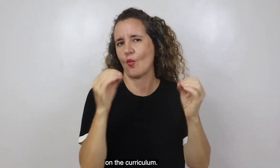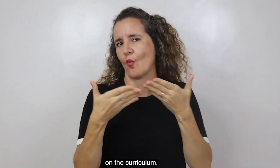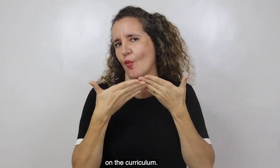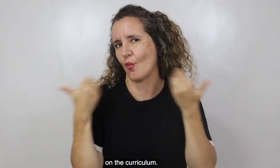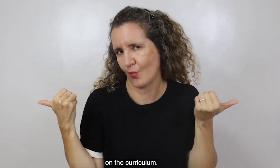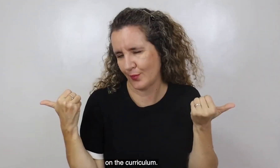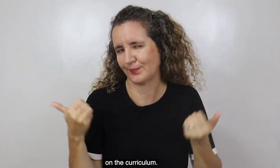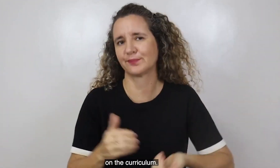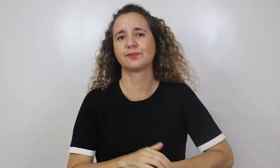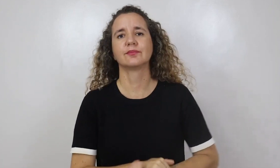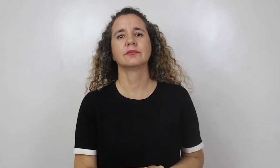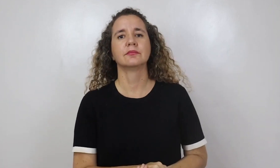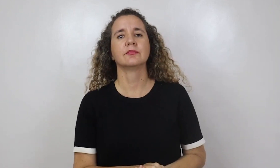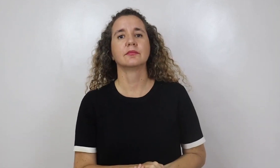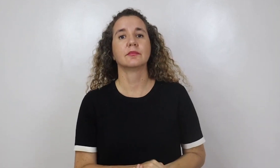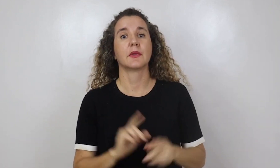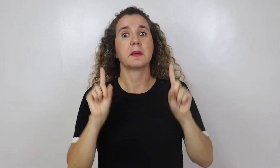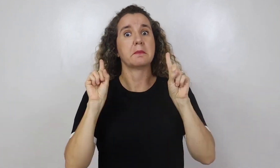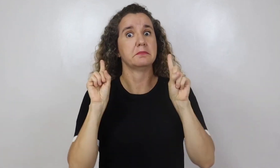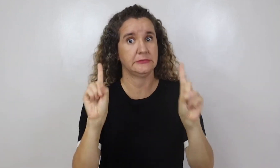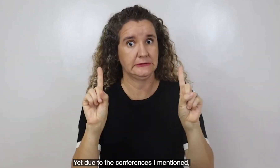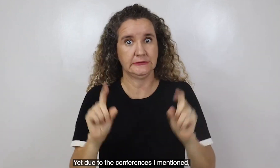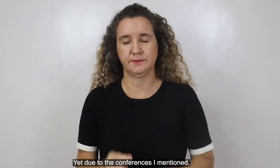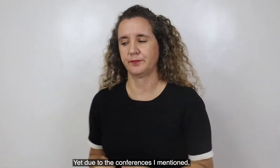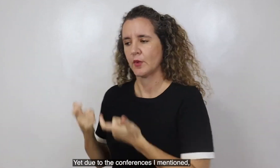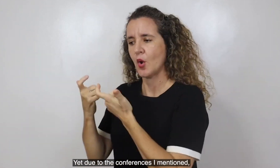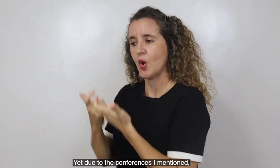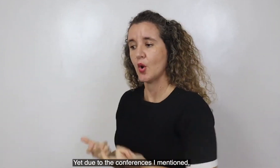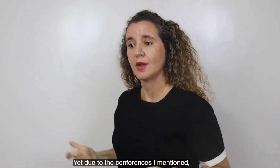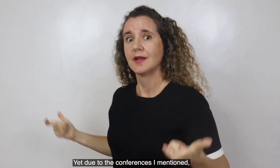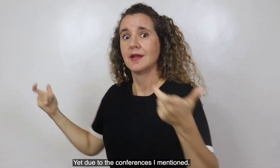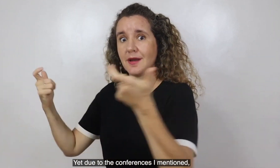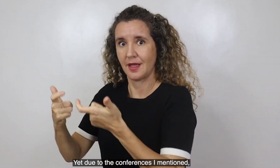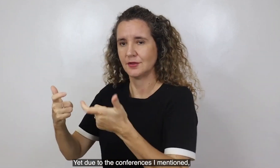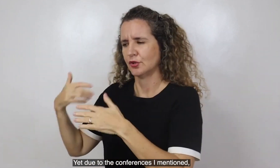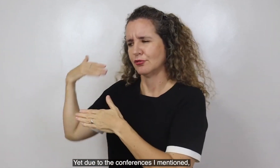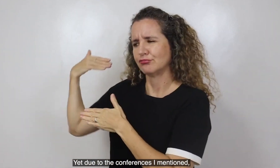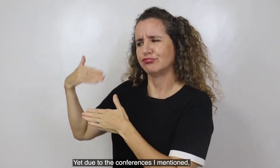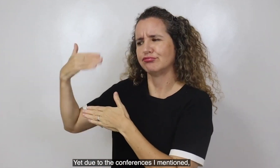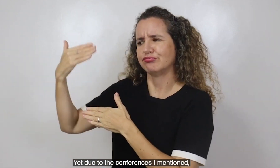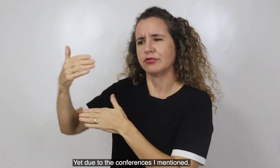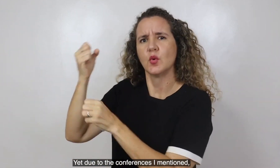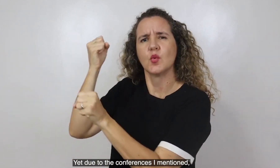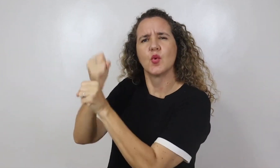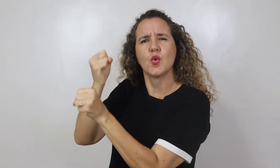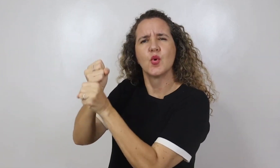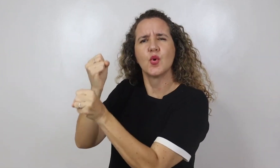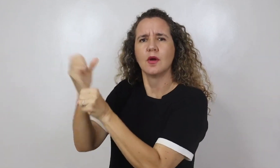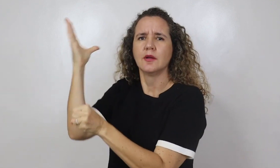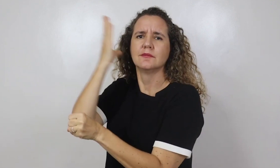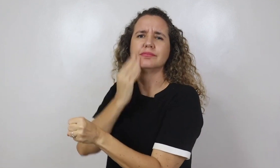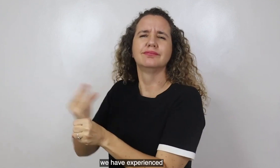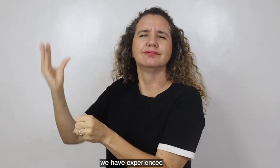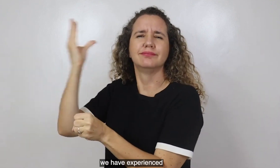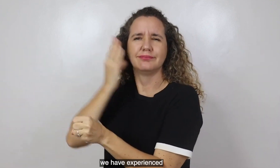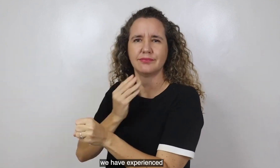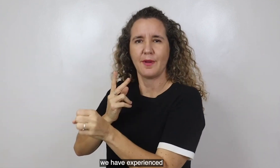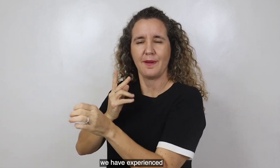And yet, due to the conferences I mentioned, we have experienced IS